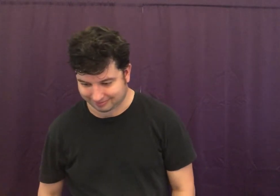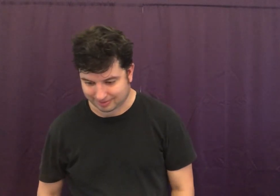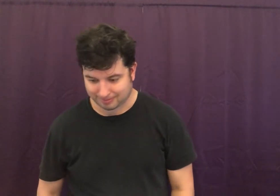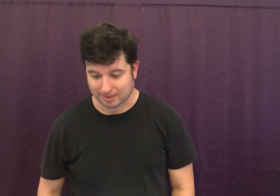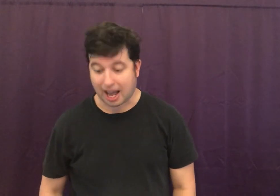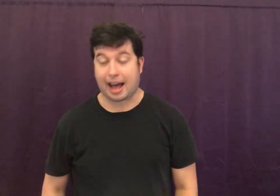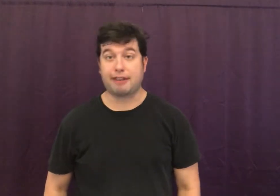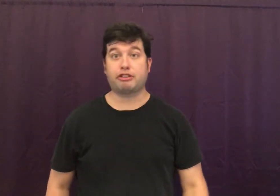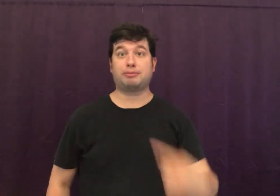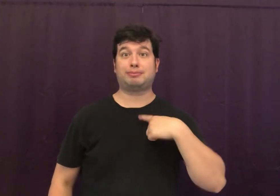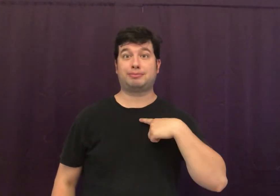I've